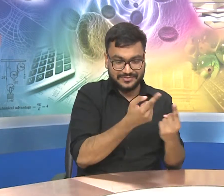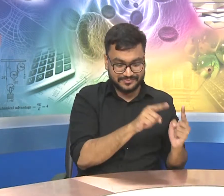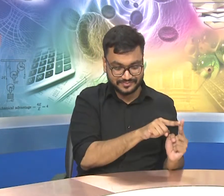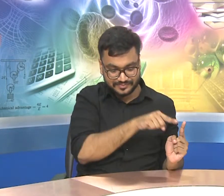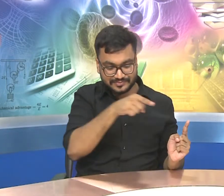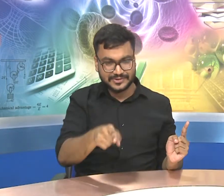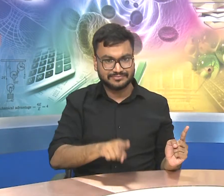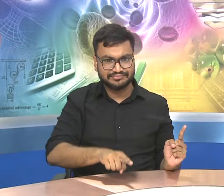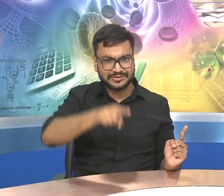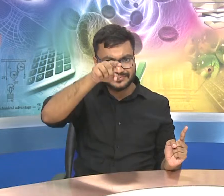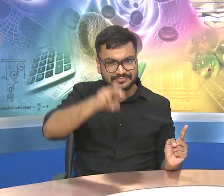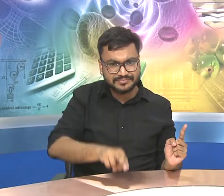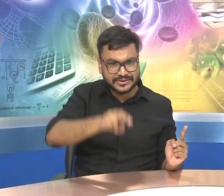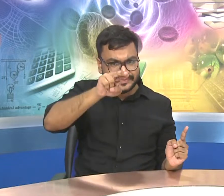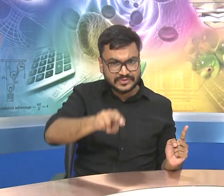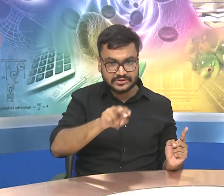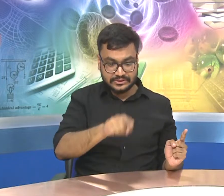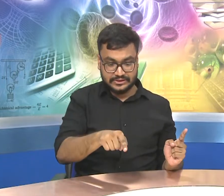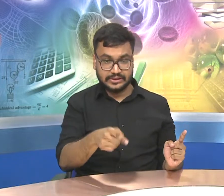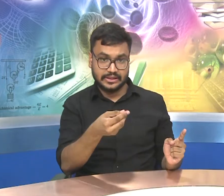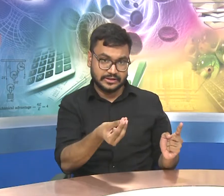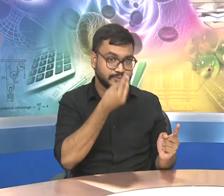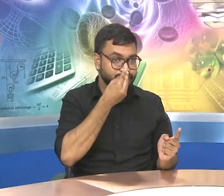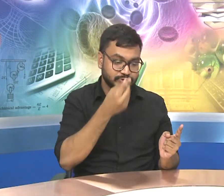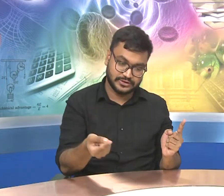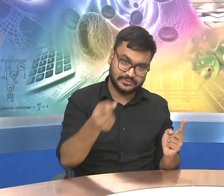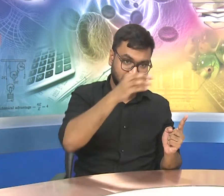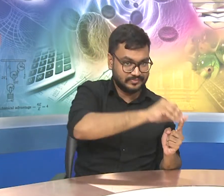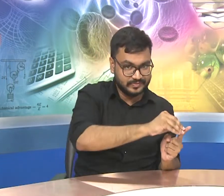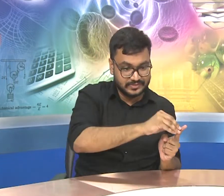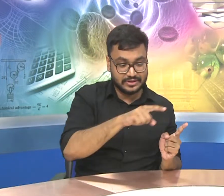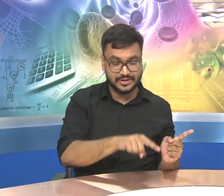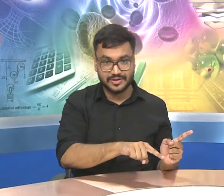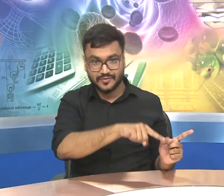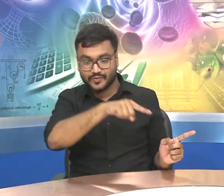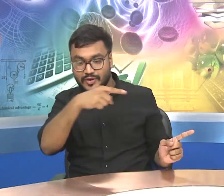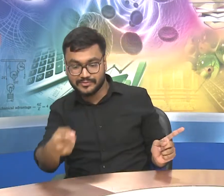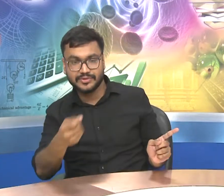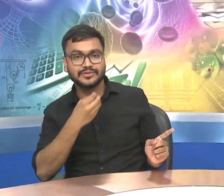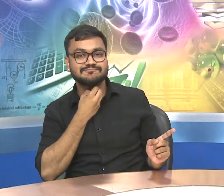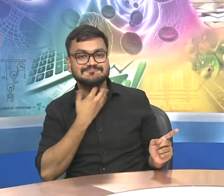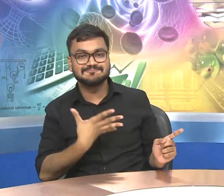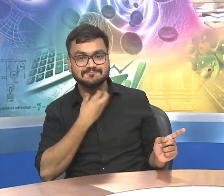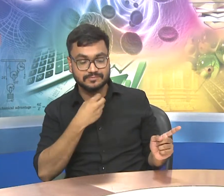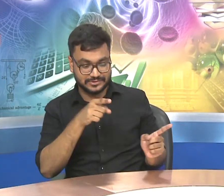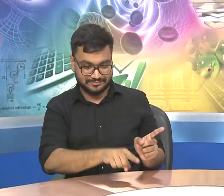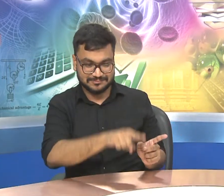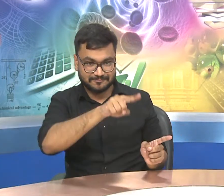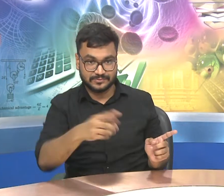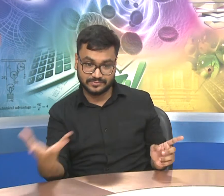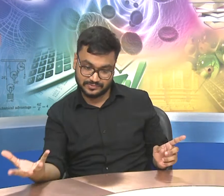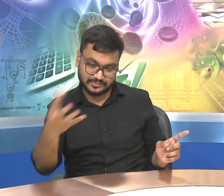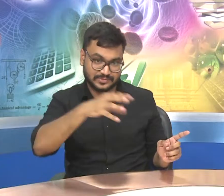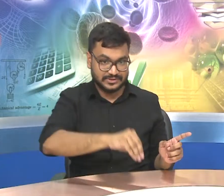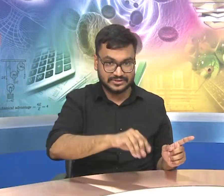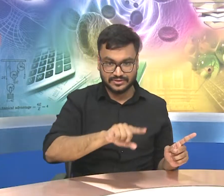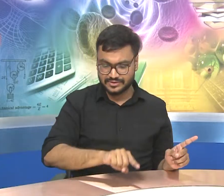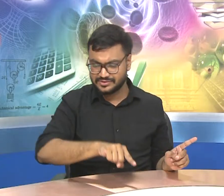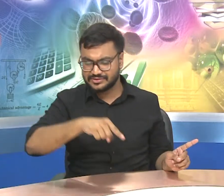there is an example of food chain. At first, grass is the producer, then grasshopper